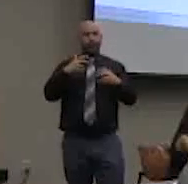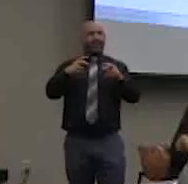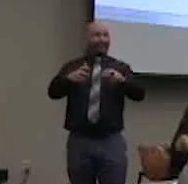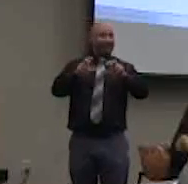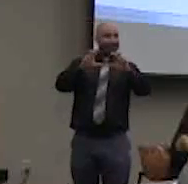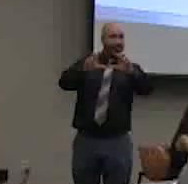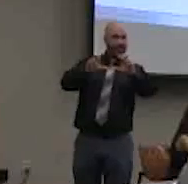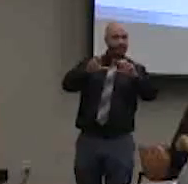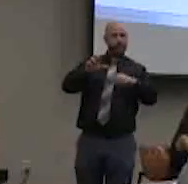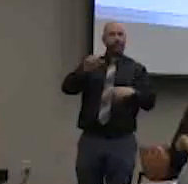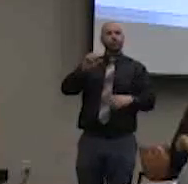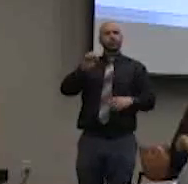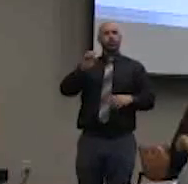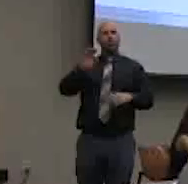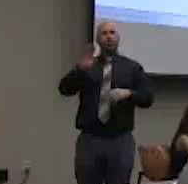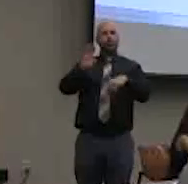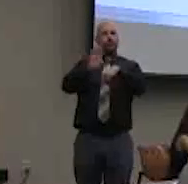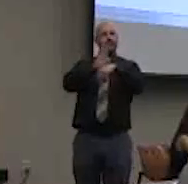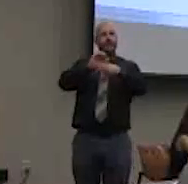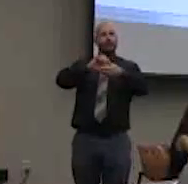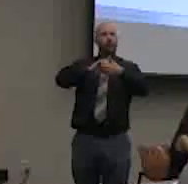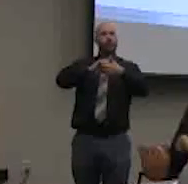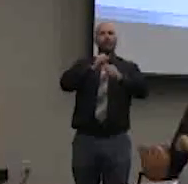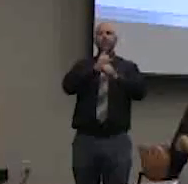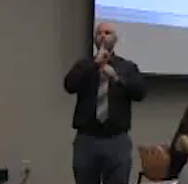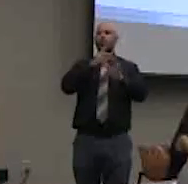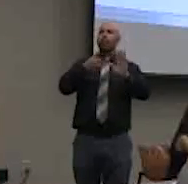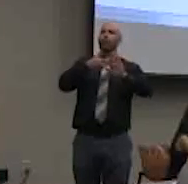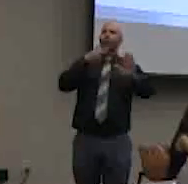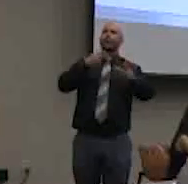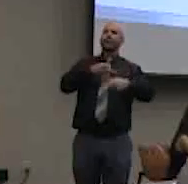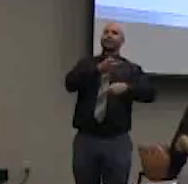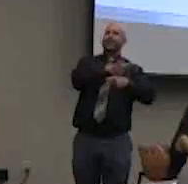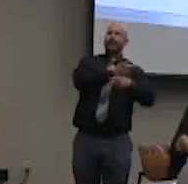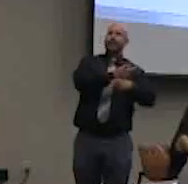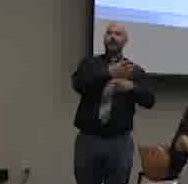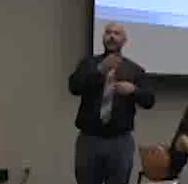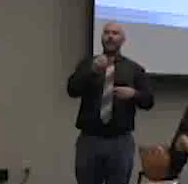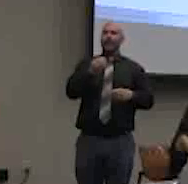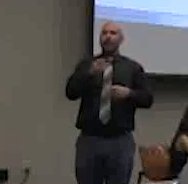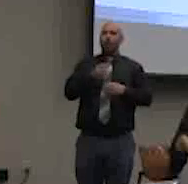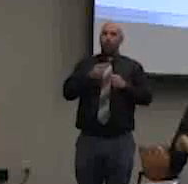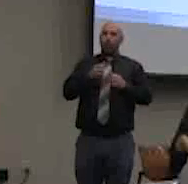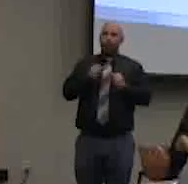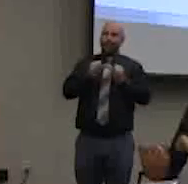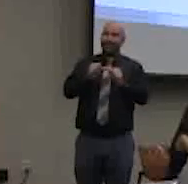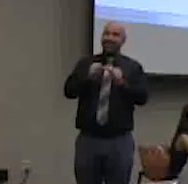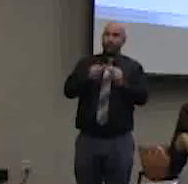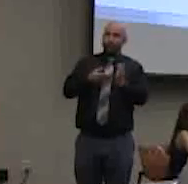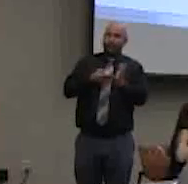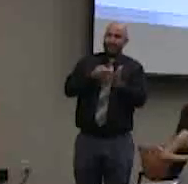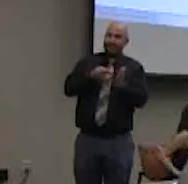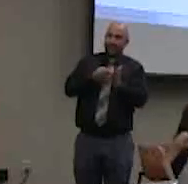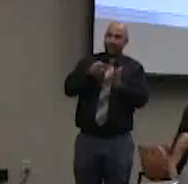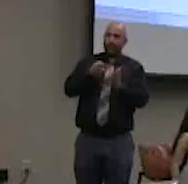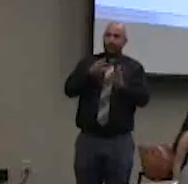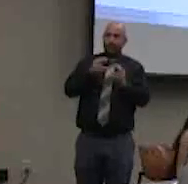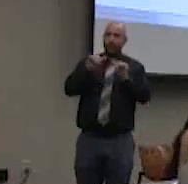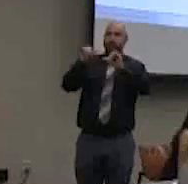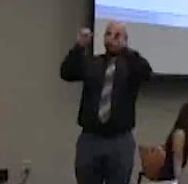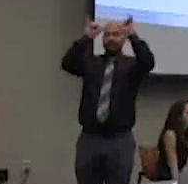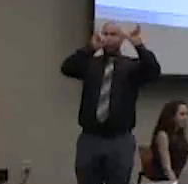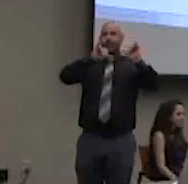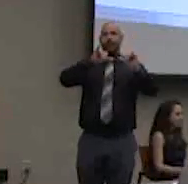that branding is kept and has the integrity that other, you know, throughout the state, right? So I'm just wondering. It's a really